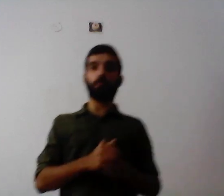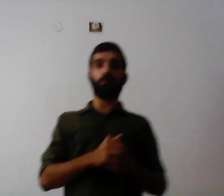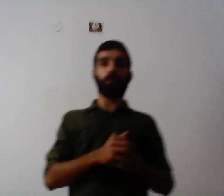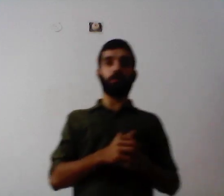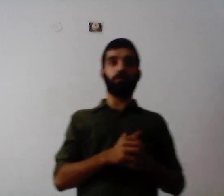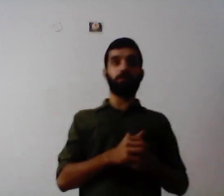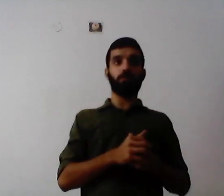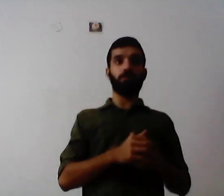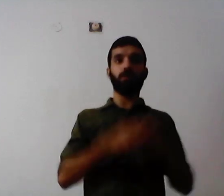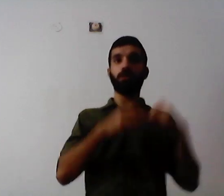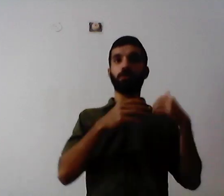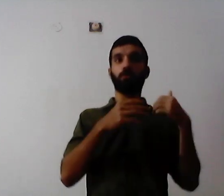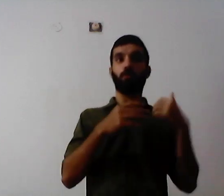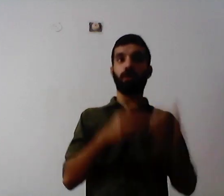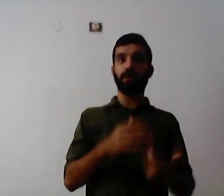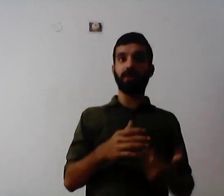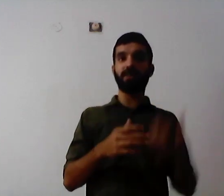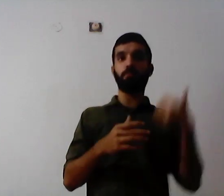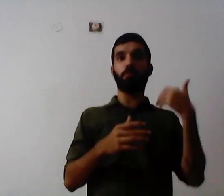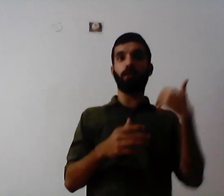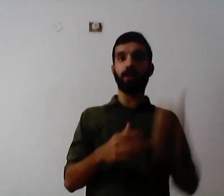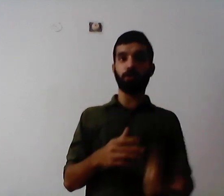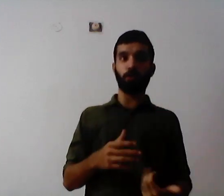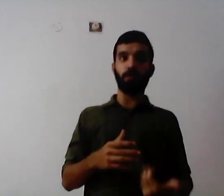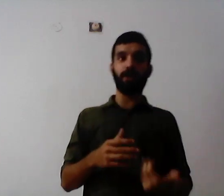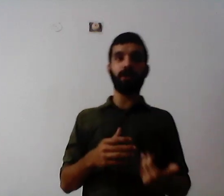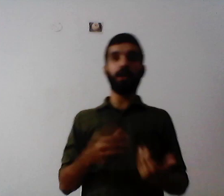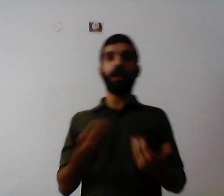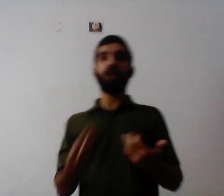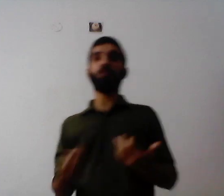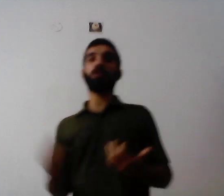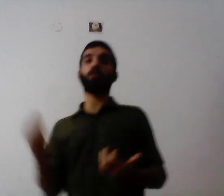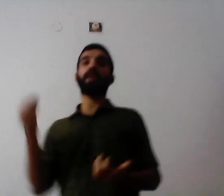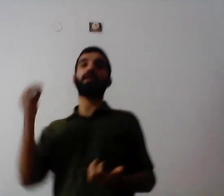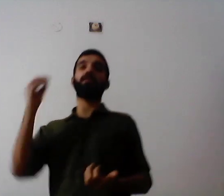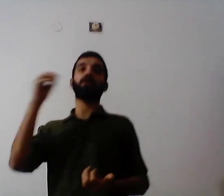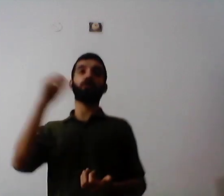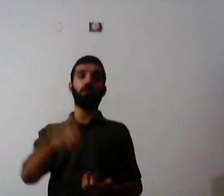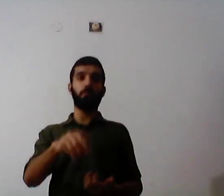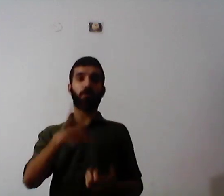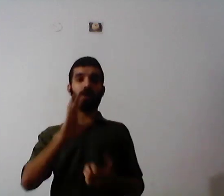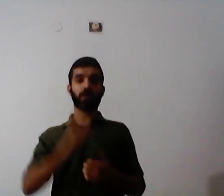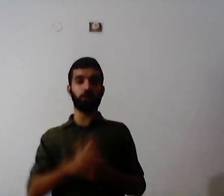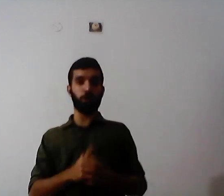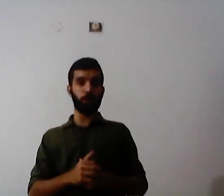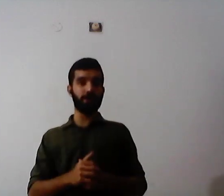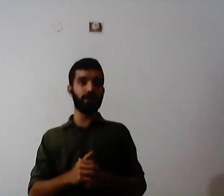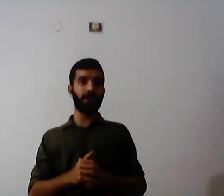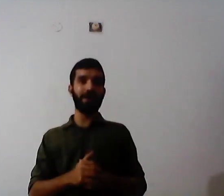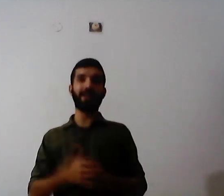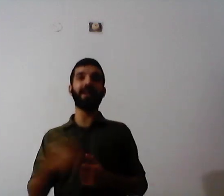molecule. So water is a polar solvent in which we can dissolve polar solutes like